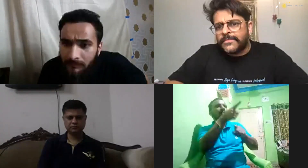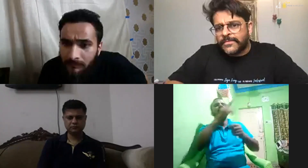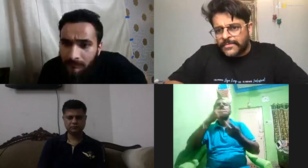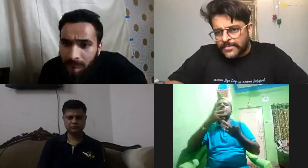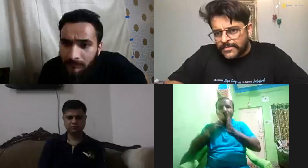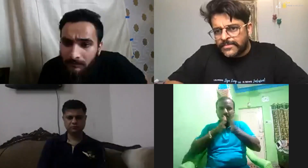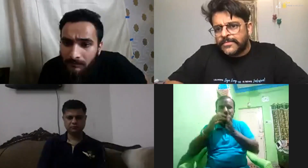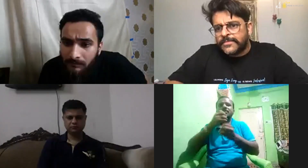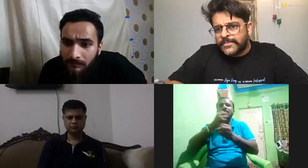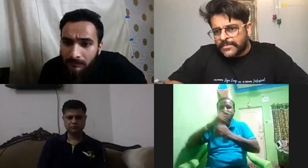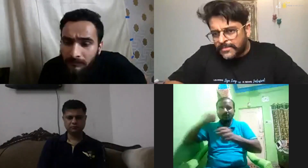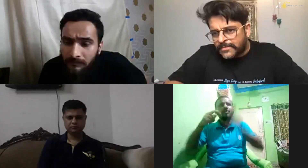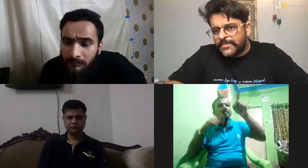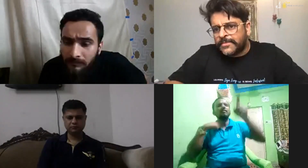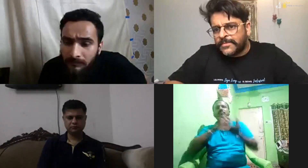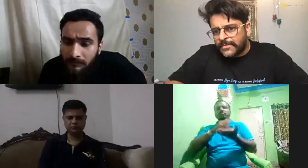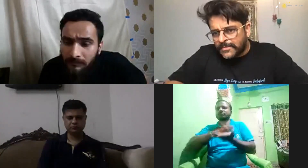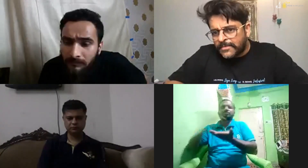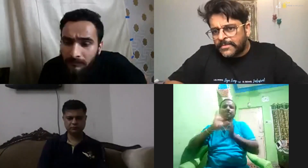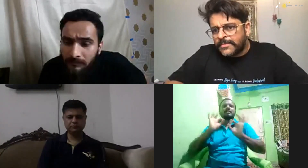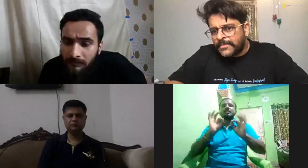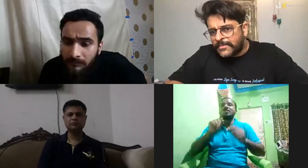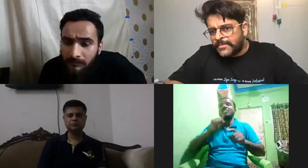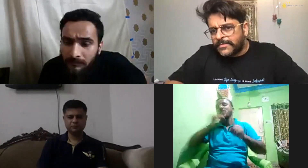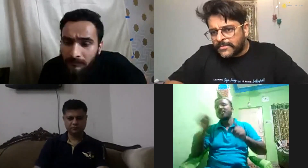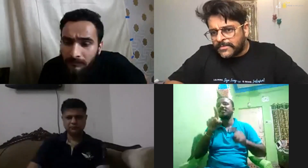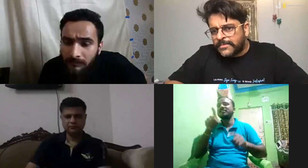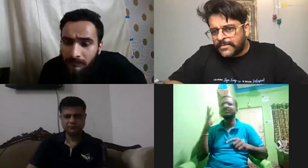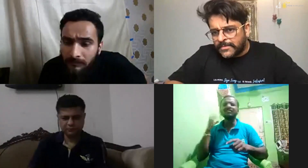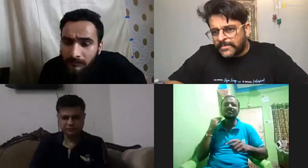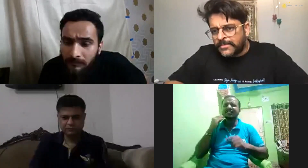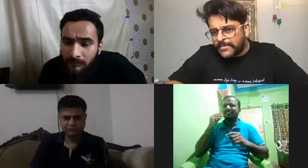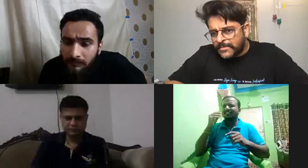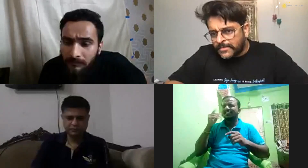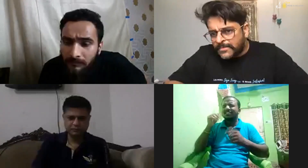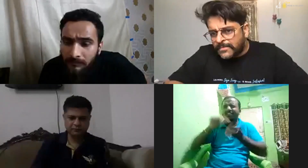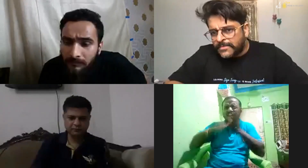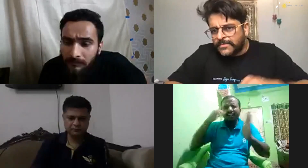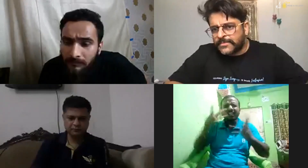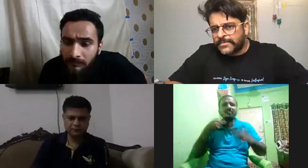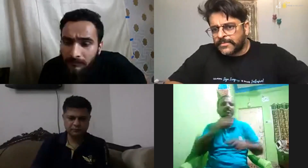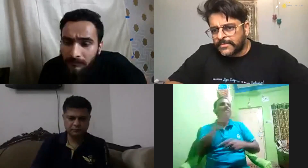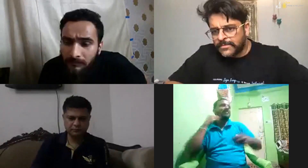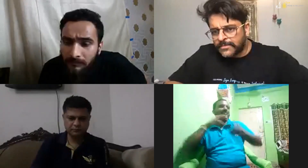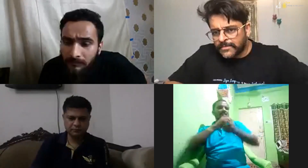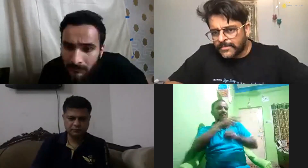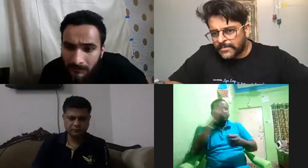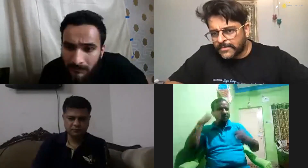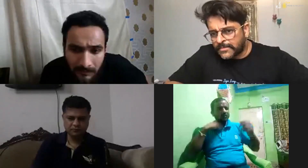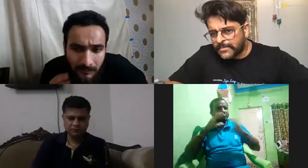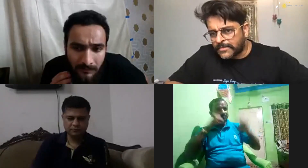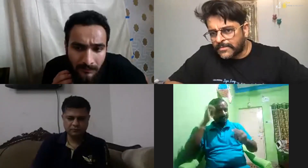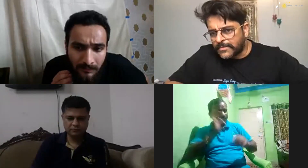that I'm a deaf person, and they saw, okay, what kind of thing you want in the menu, and the hearing